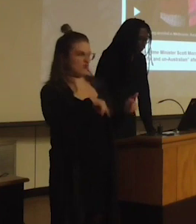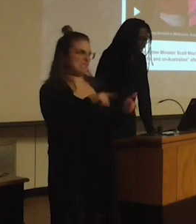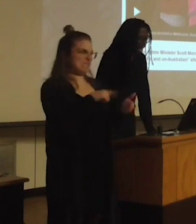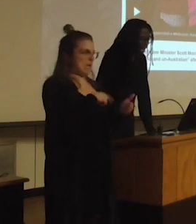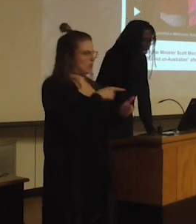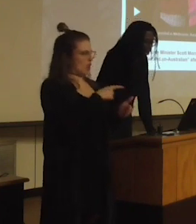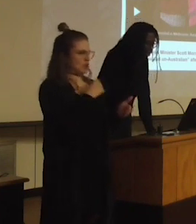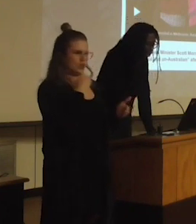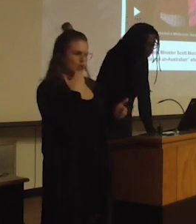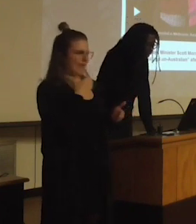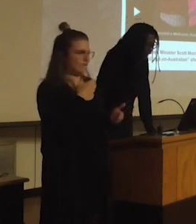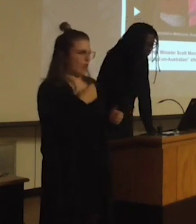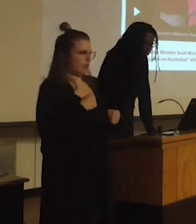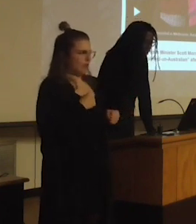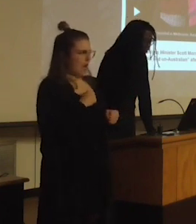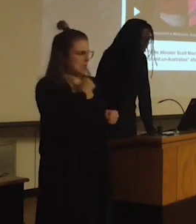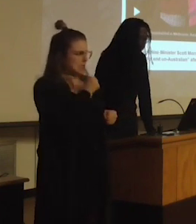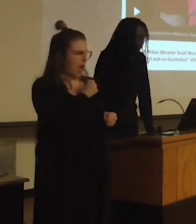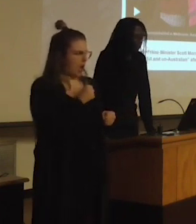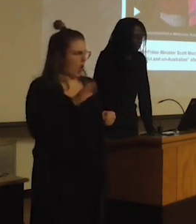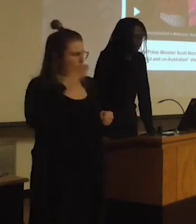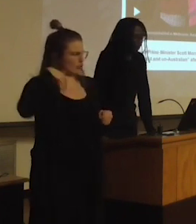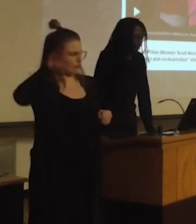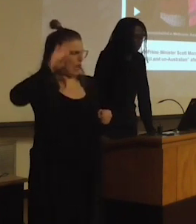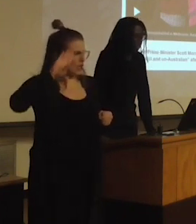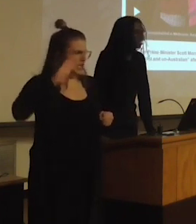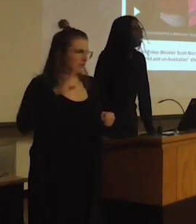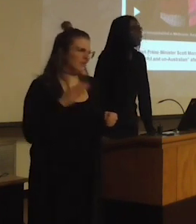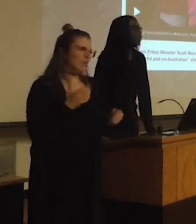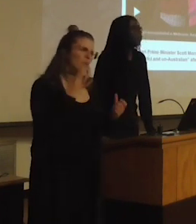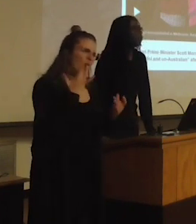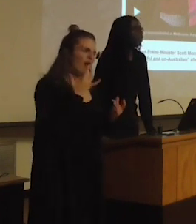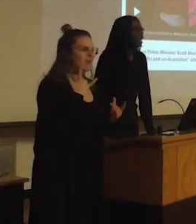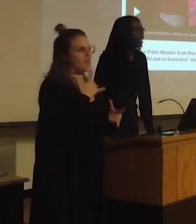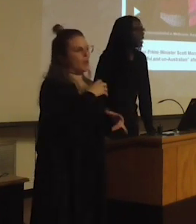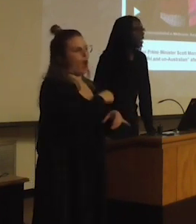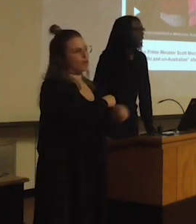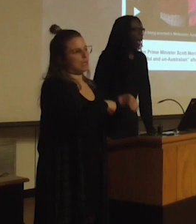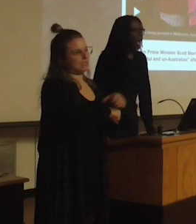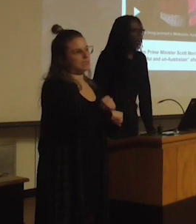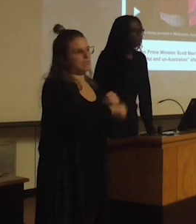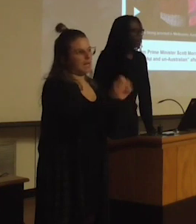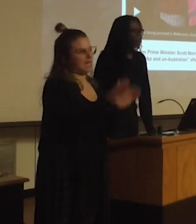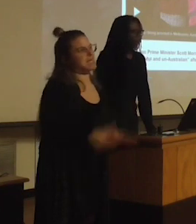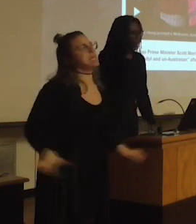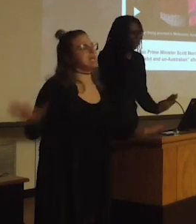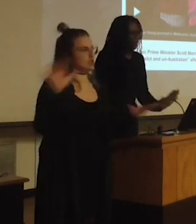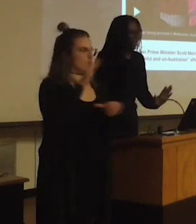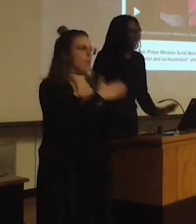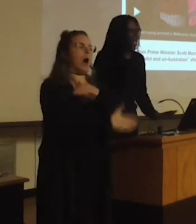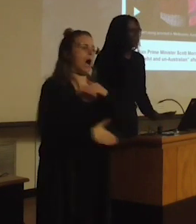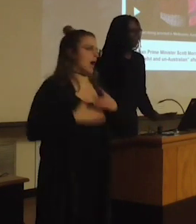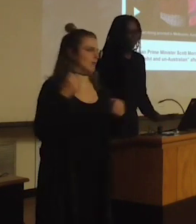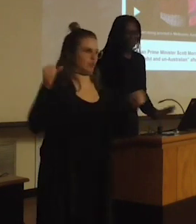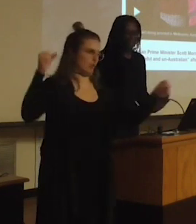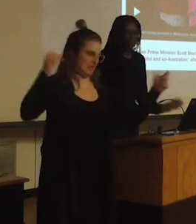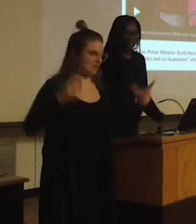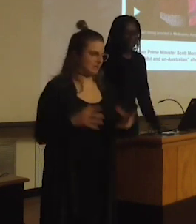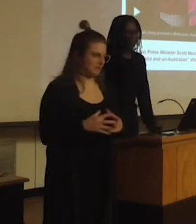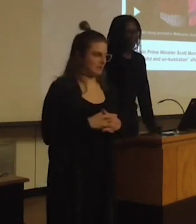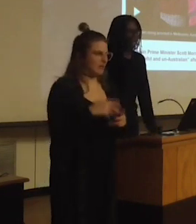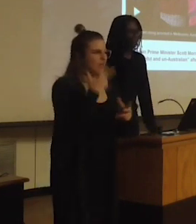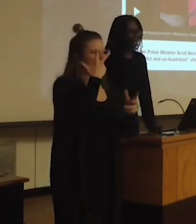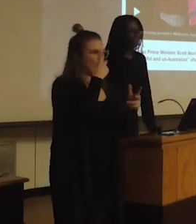as shameful and un-Australian after dozens of them were arrested in nationwide protests. The three main animals, and